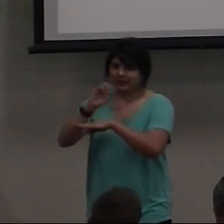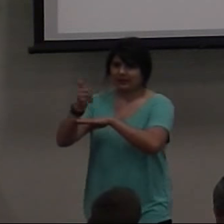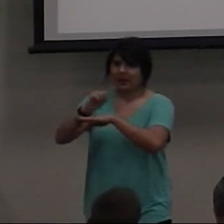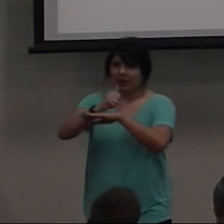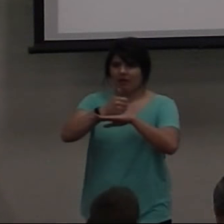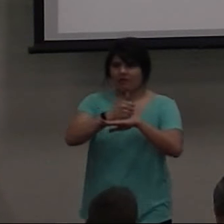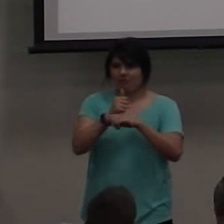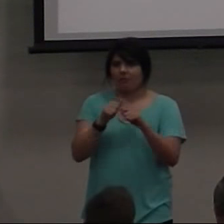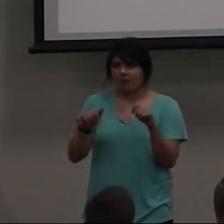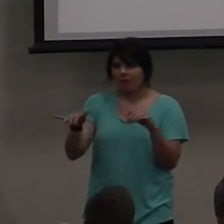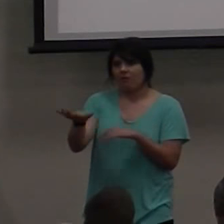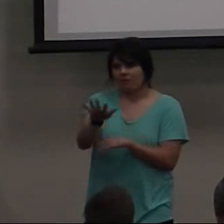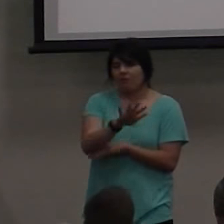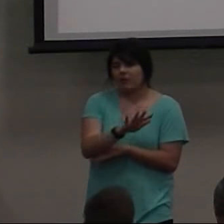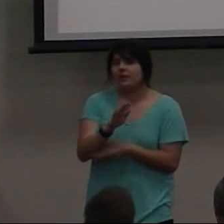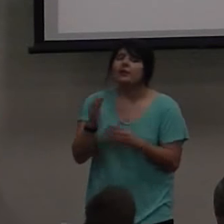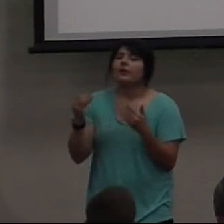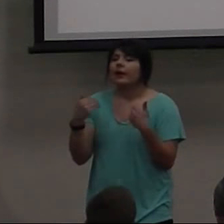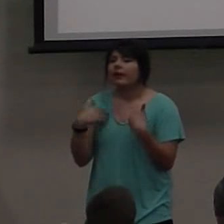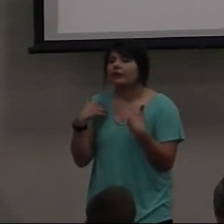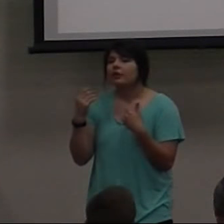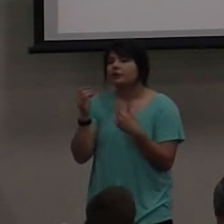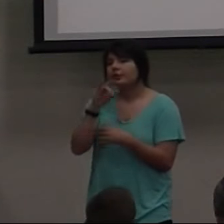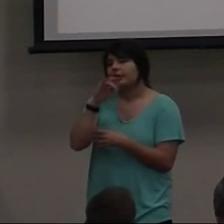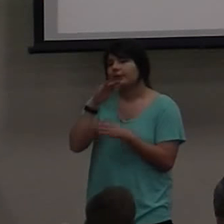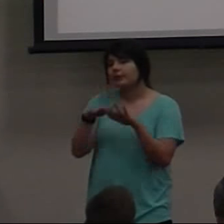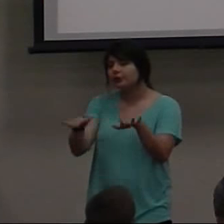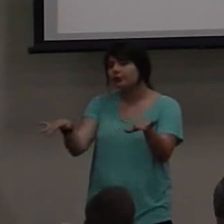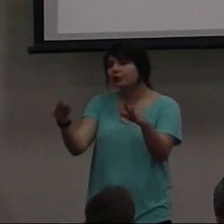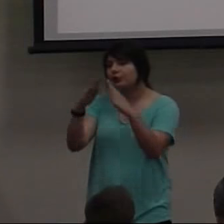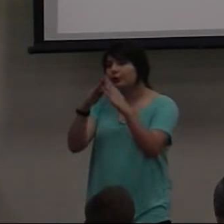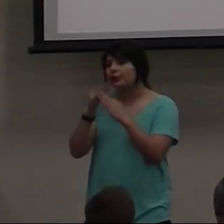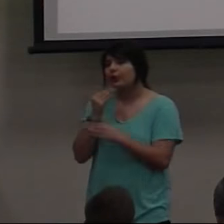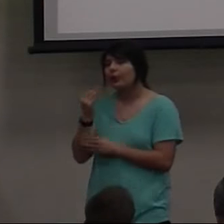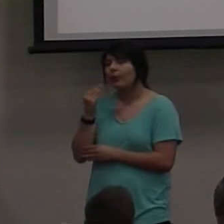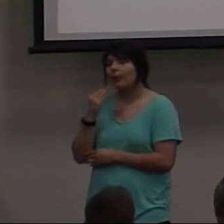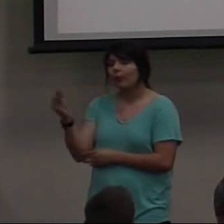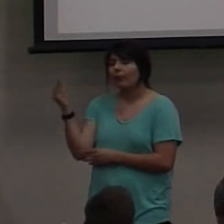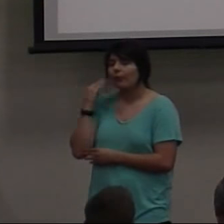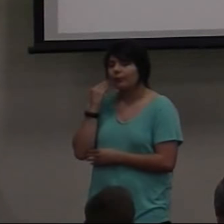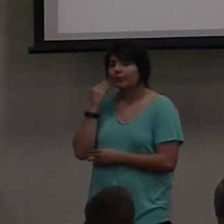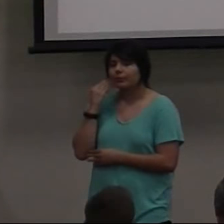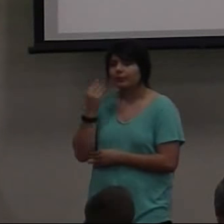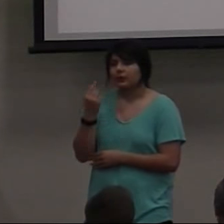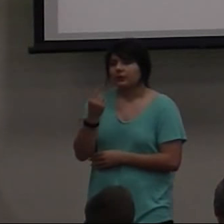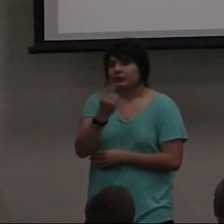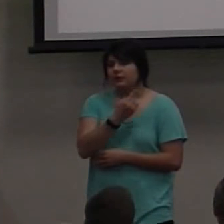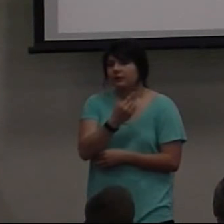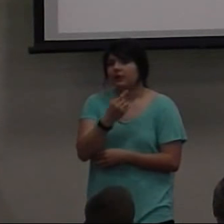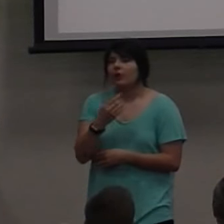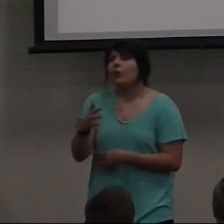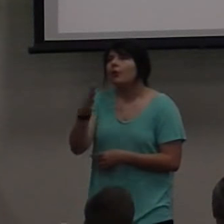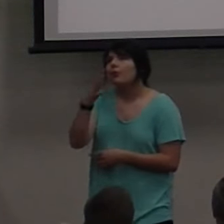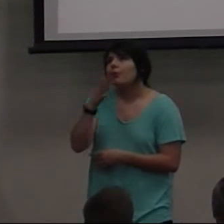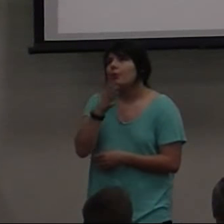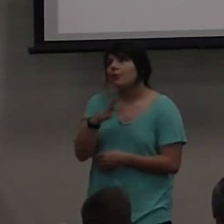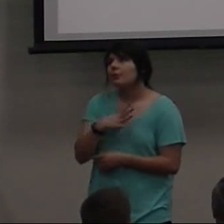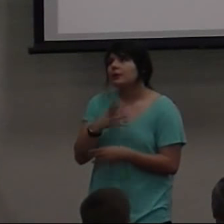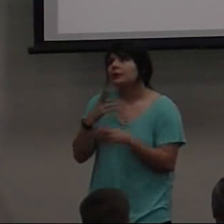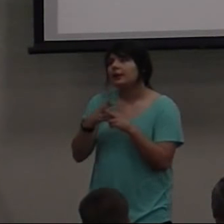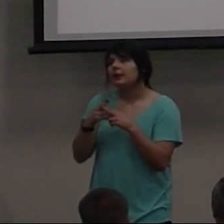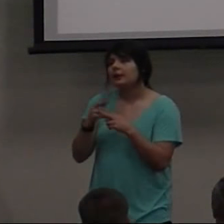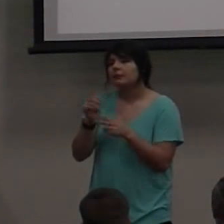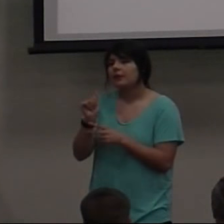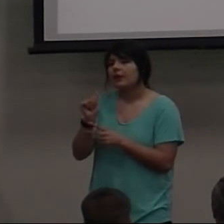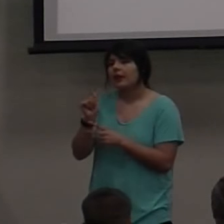is a children's home associated with us in one of these informal settlements. A lady called Agnes runs